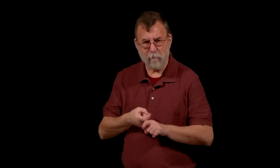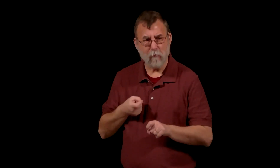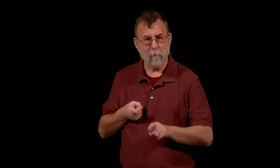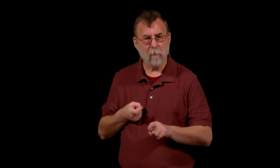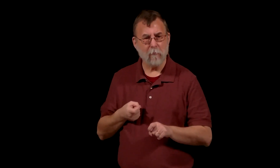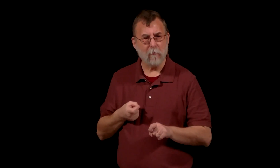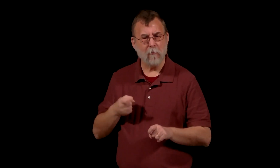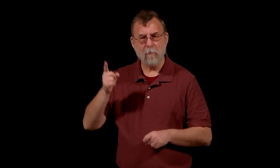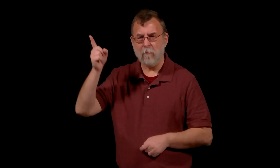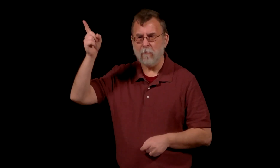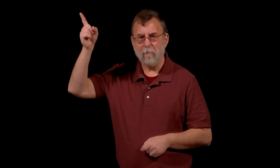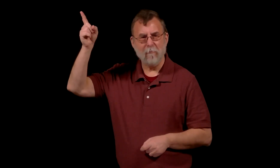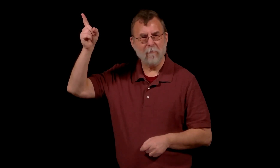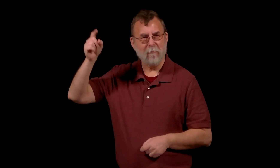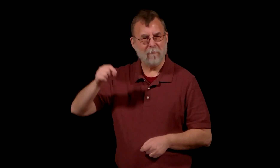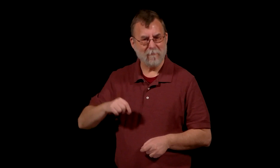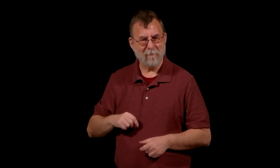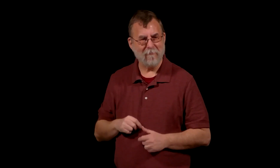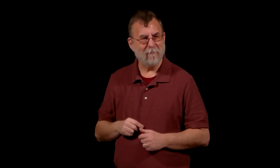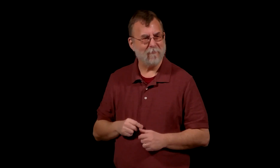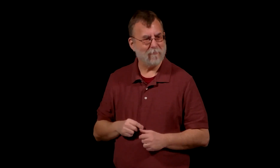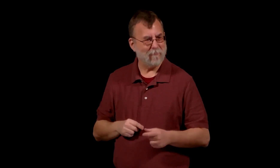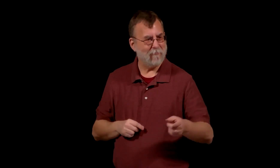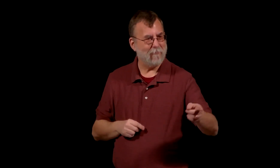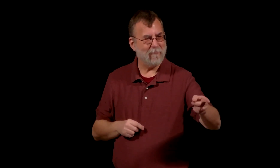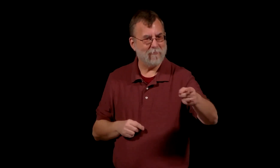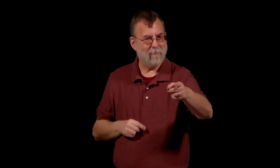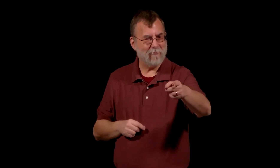Delicious food. Where does that come from? Him.